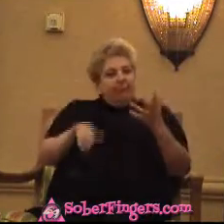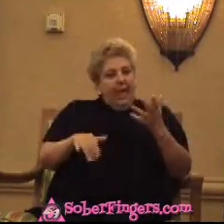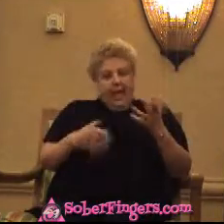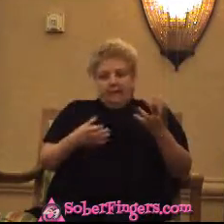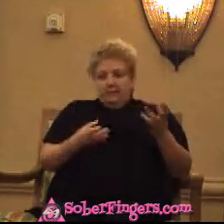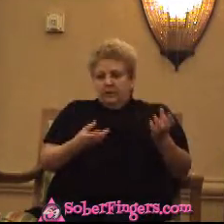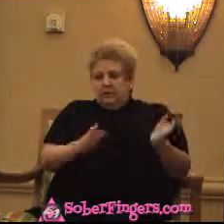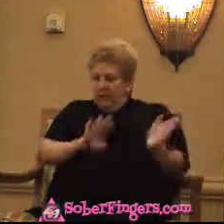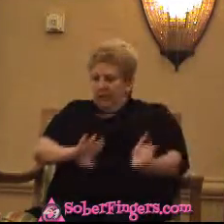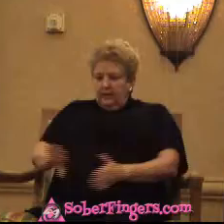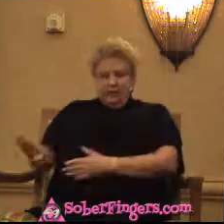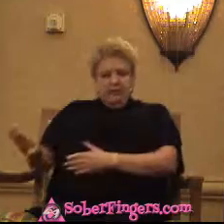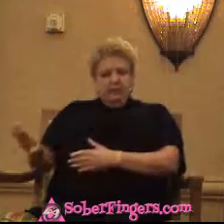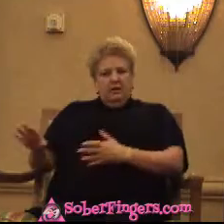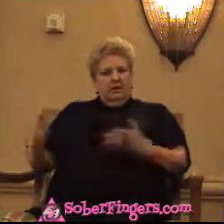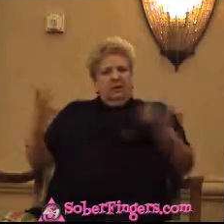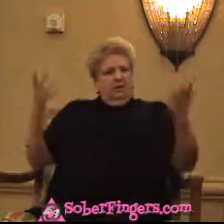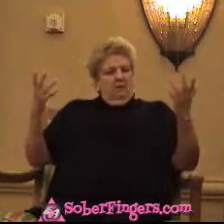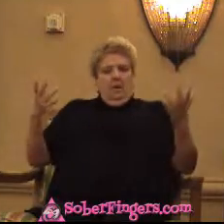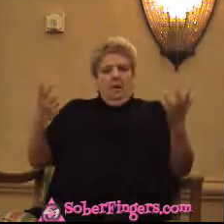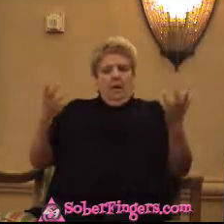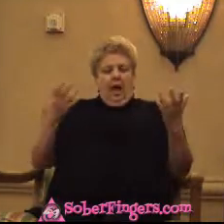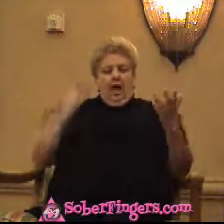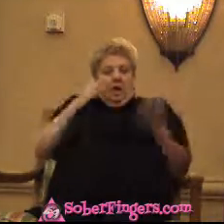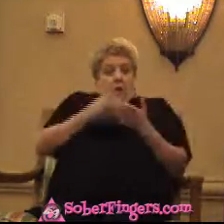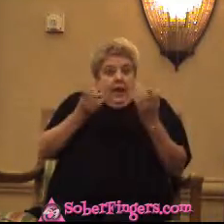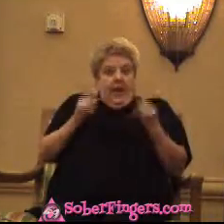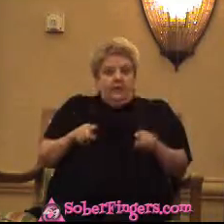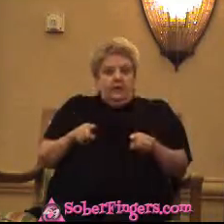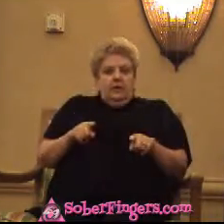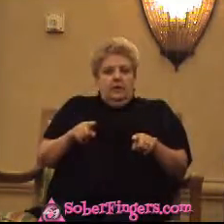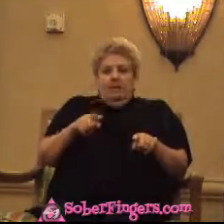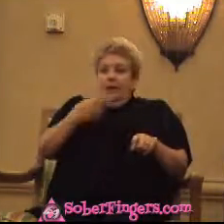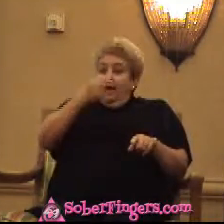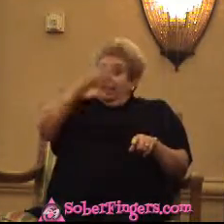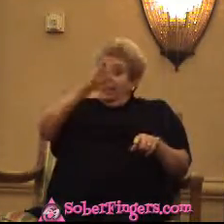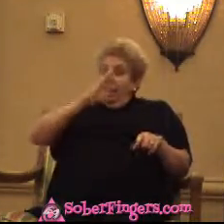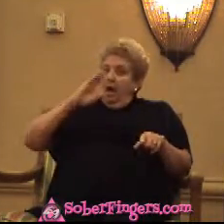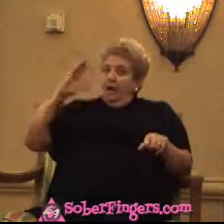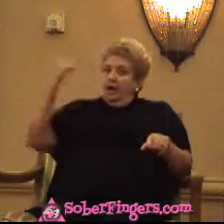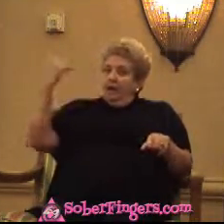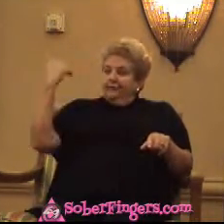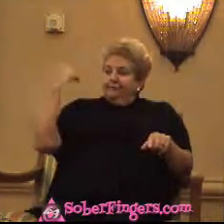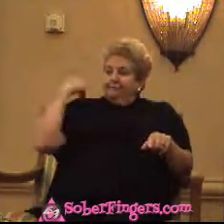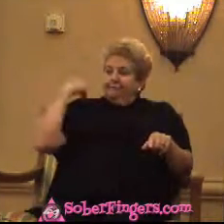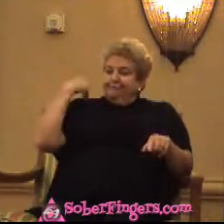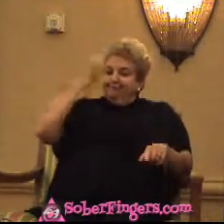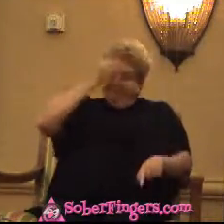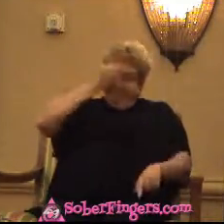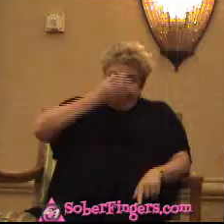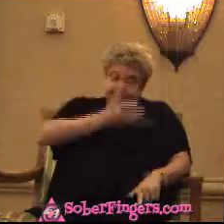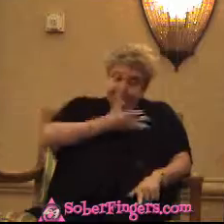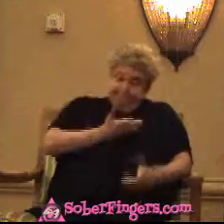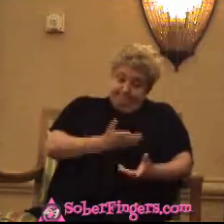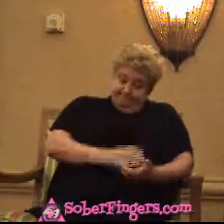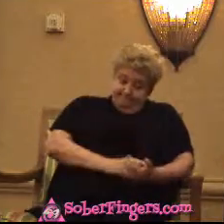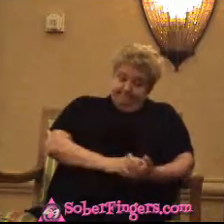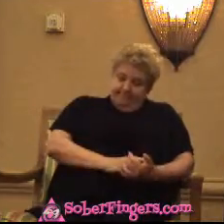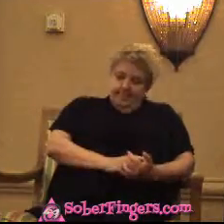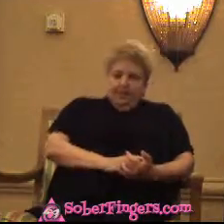too. You know, so I don't know what happened, but God tapped me on the shoulder, and I'm grateful for that. So I started this journey, you know, and I